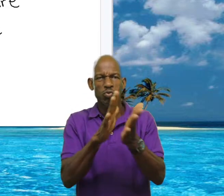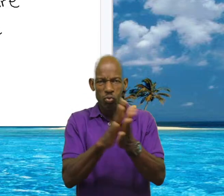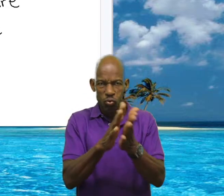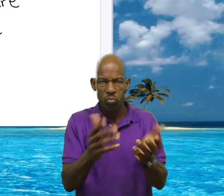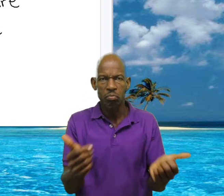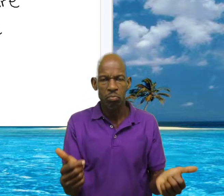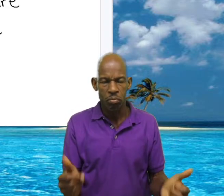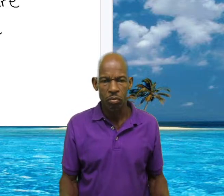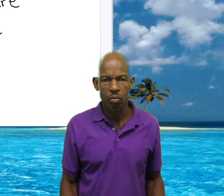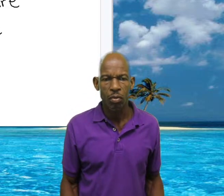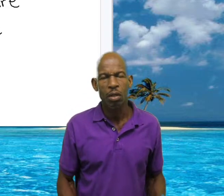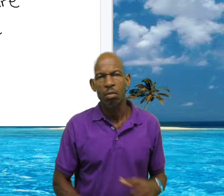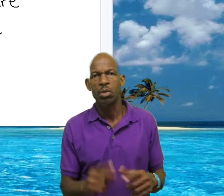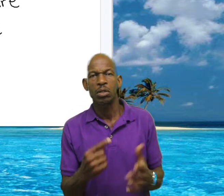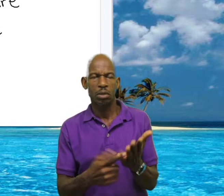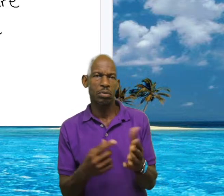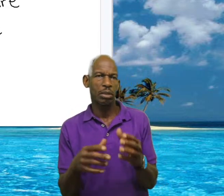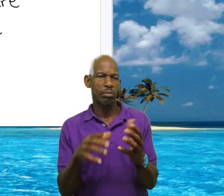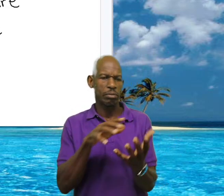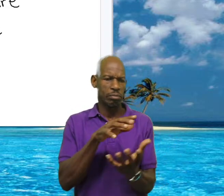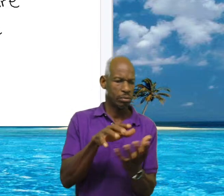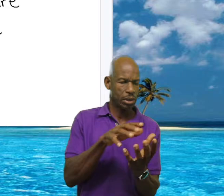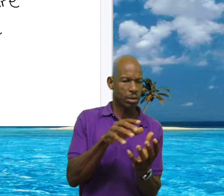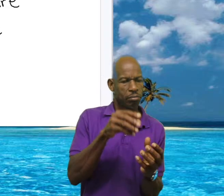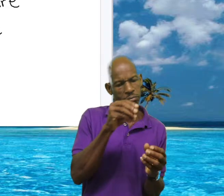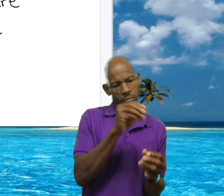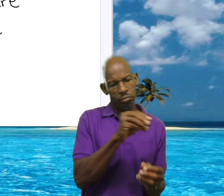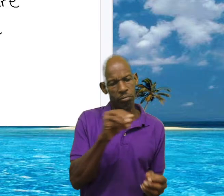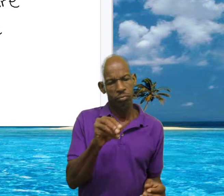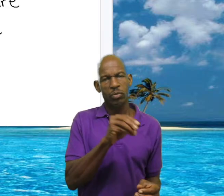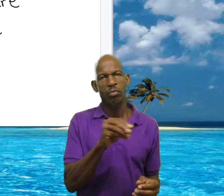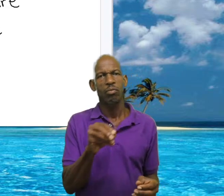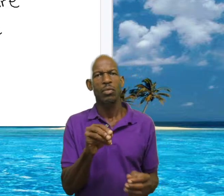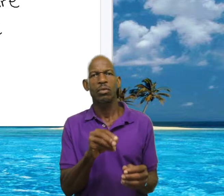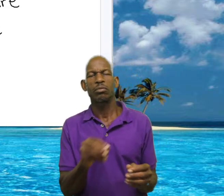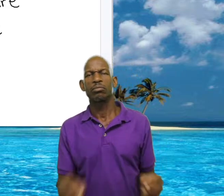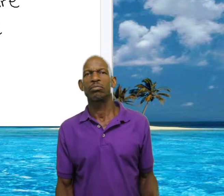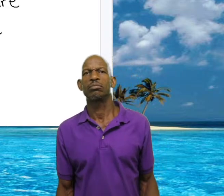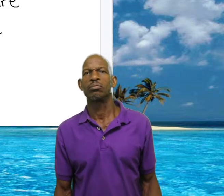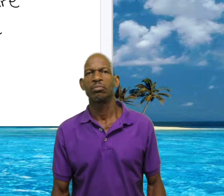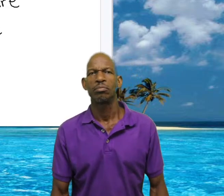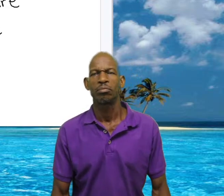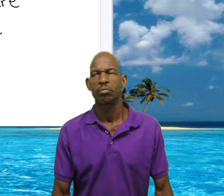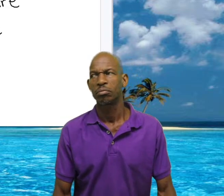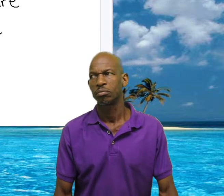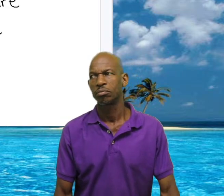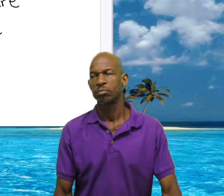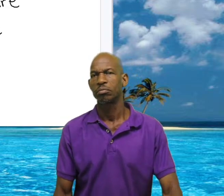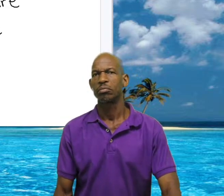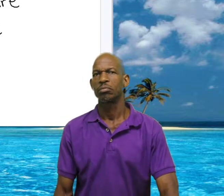But sometimes you may make a little error in between. Okay, so we are not focusing on these here